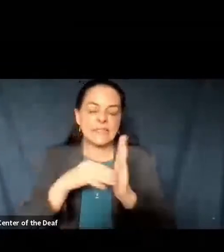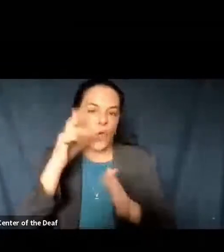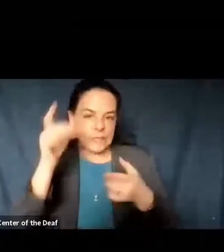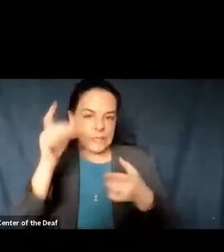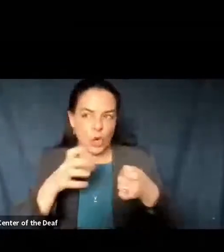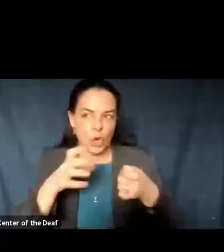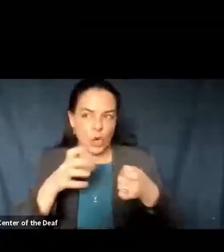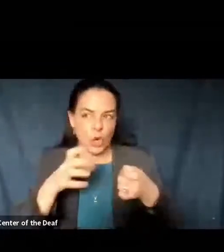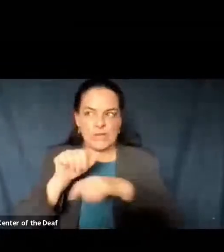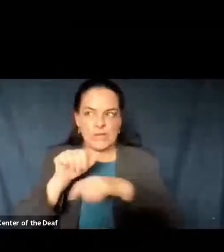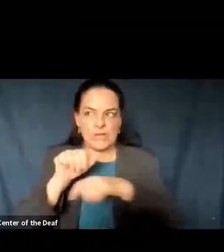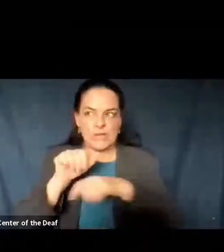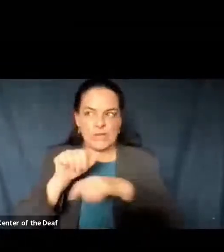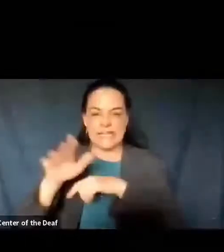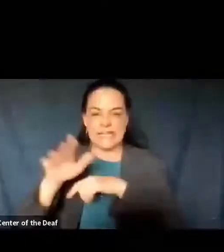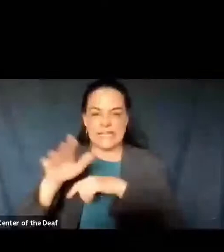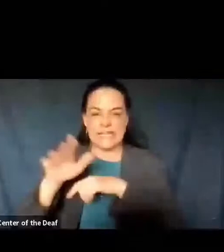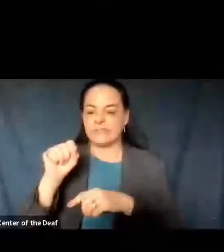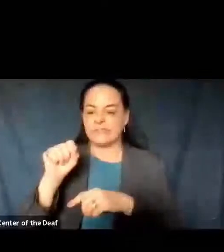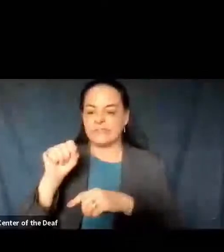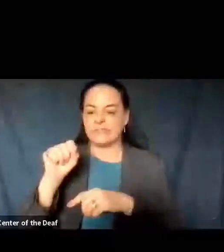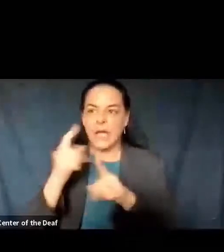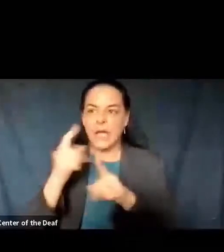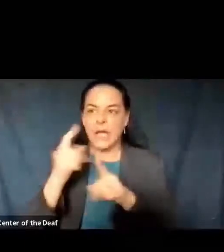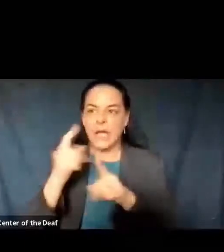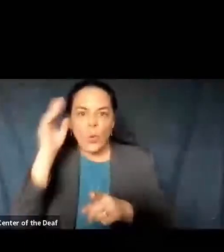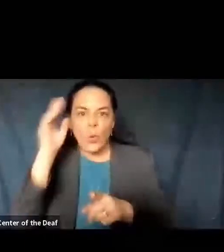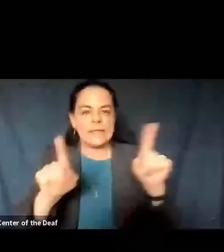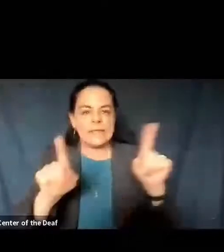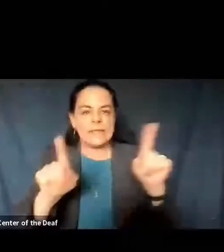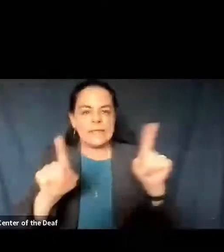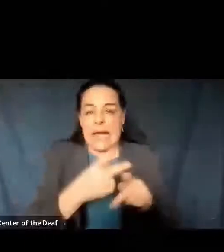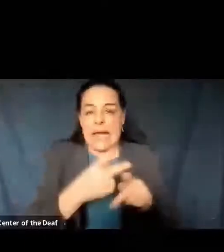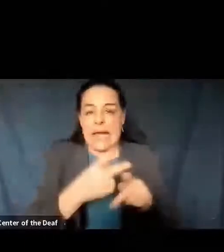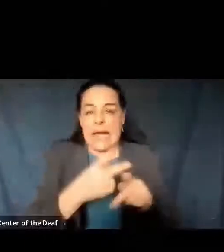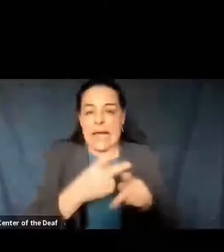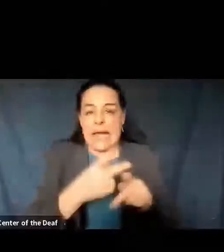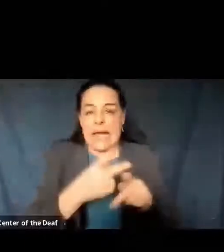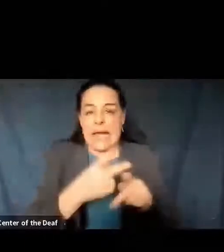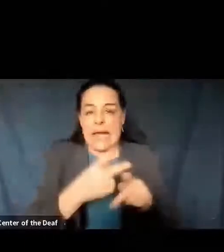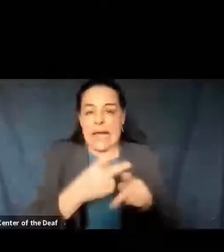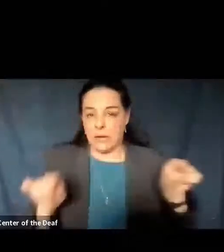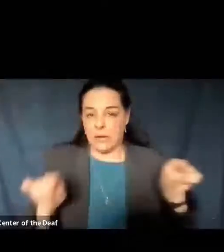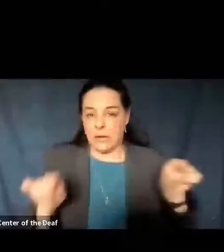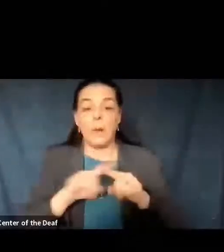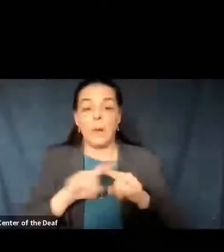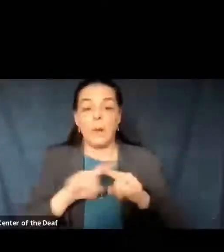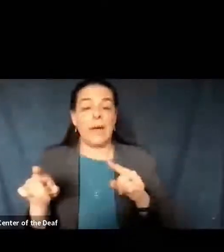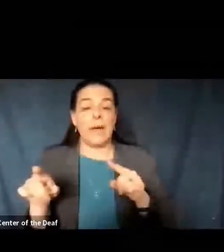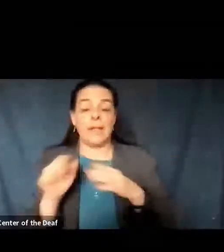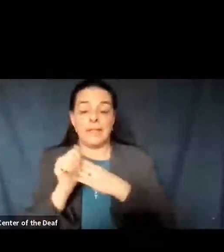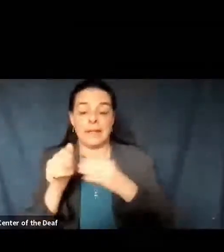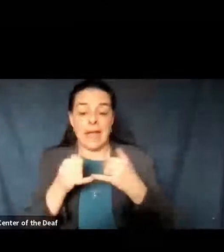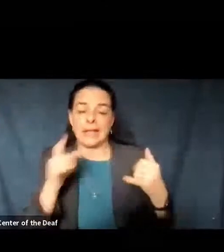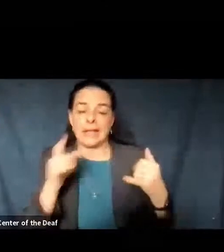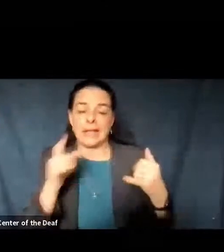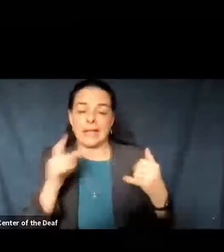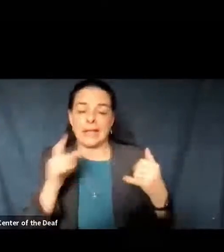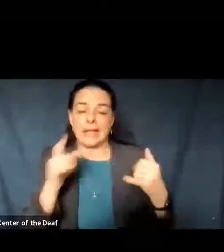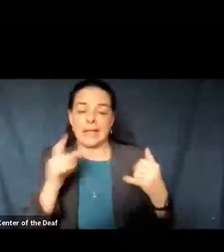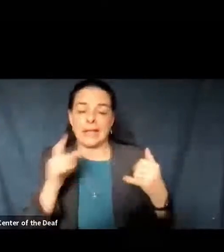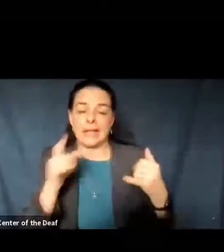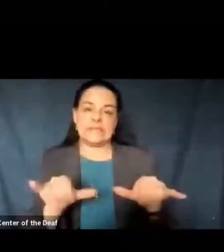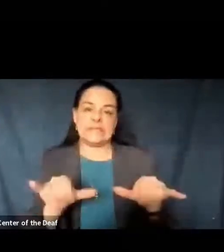different variants are. But the guidance is it's the same that it would be. And so it's very